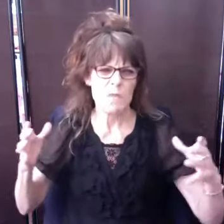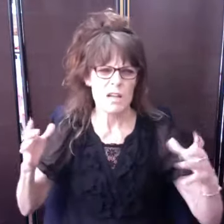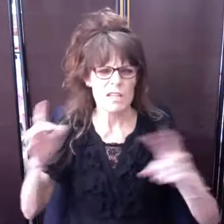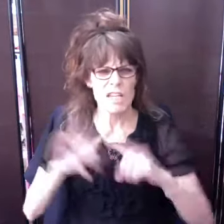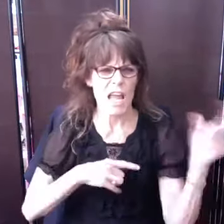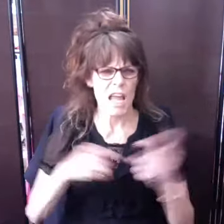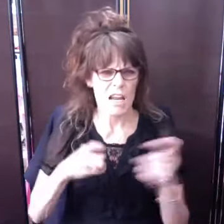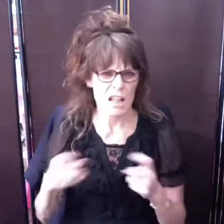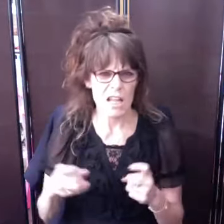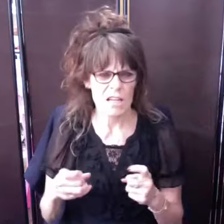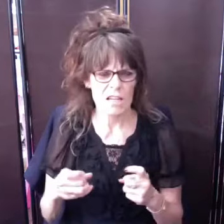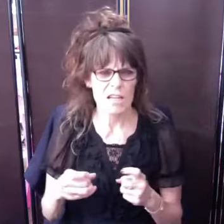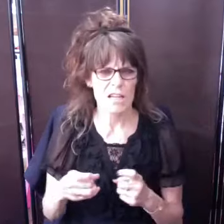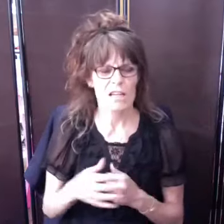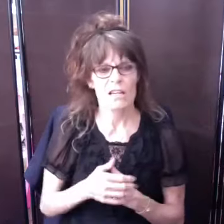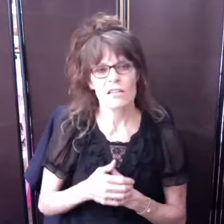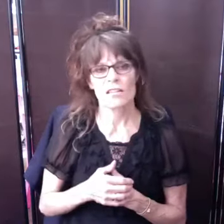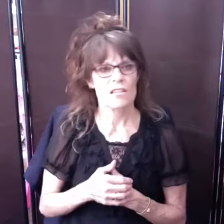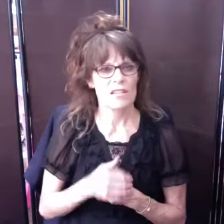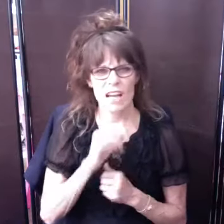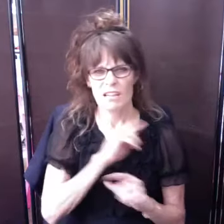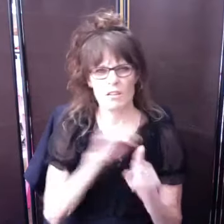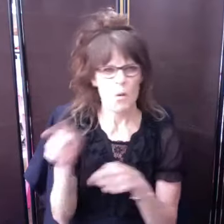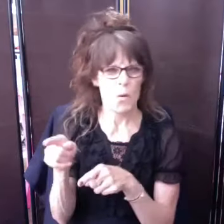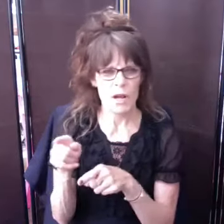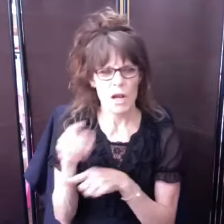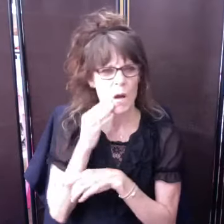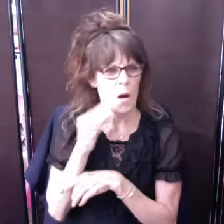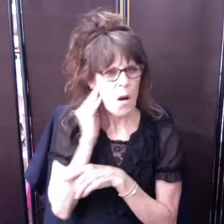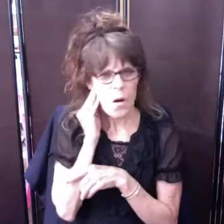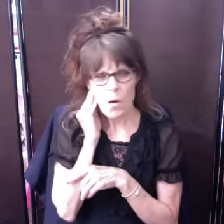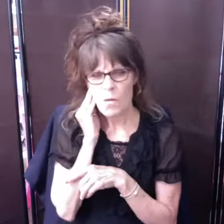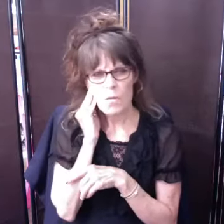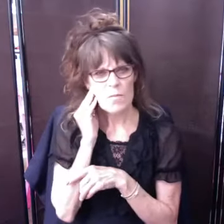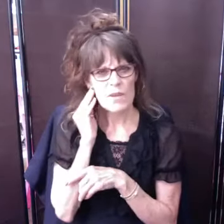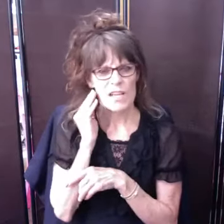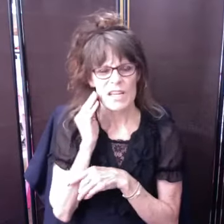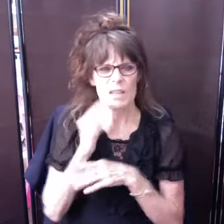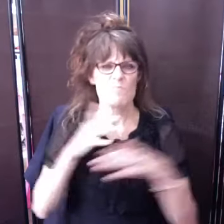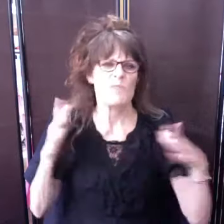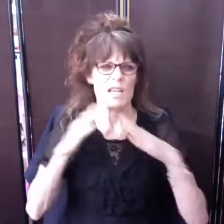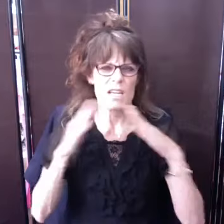night. They're not going home to that big old house with every single light on and her laying in the living room floor crying herself to sleep.